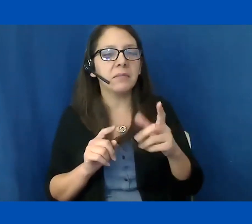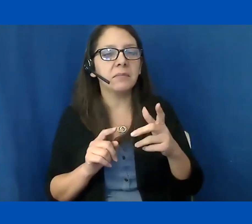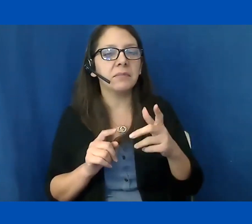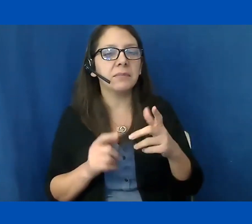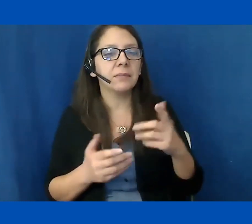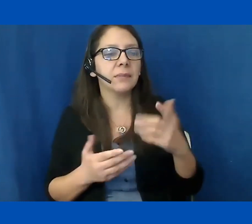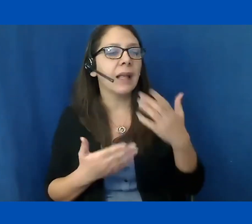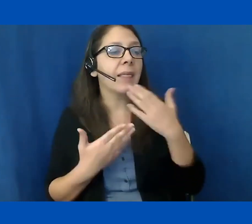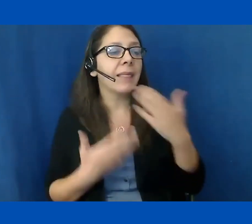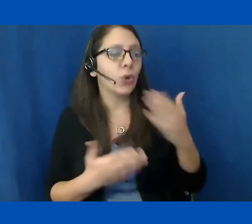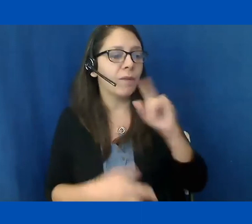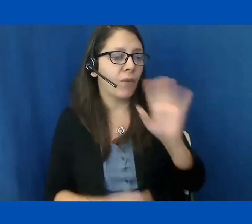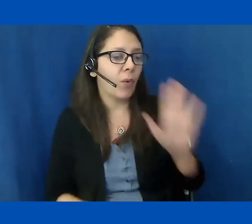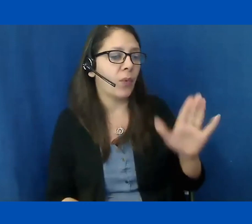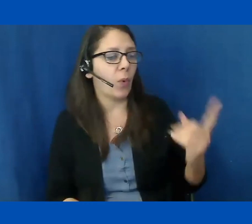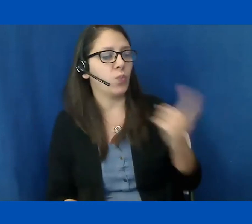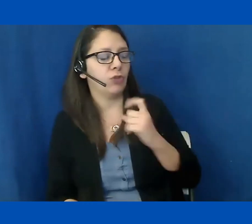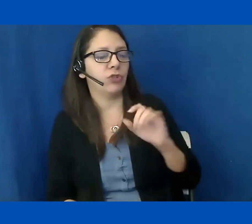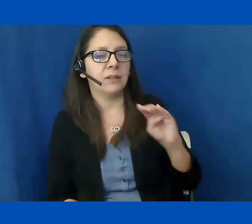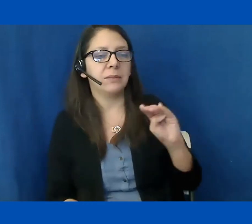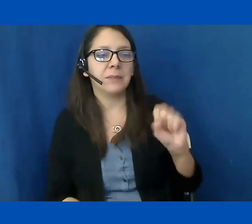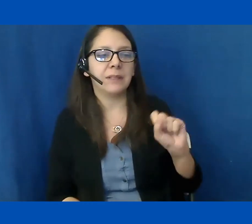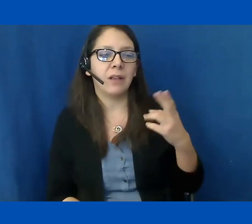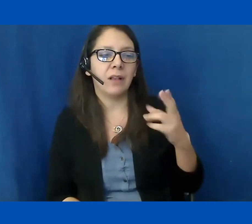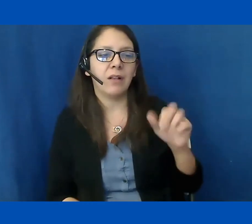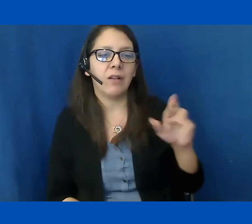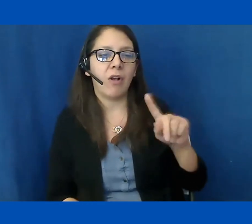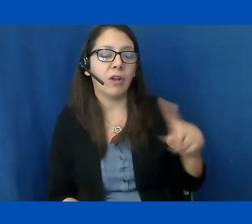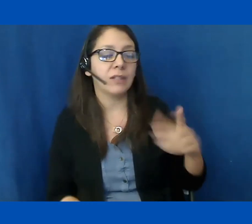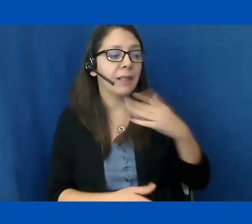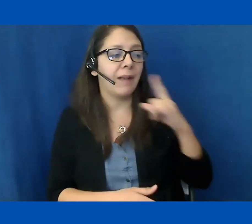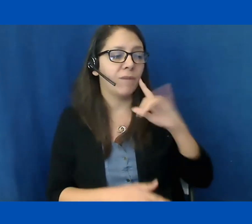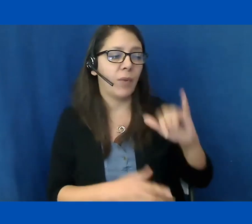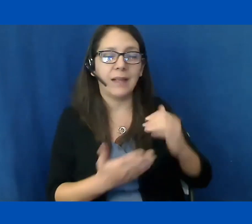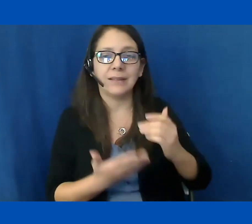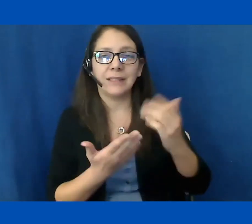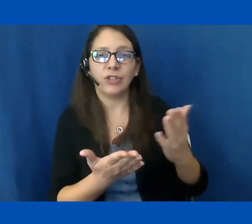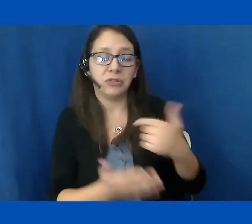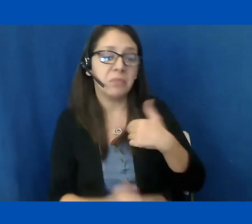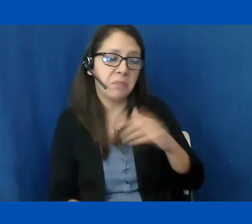for that suggestion, Miss Hart. I'll definitely do that. Okay.